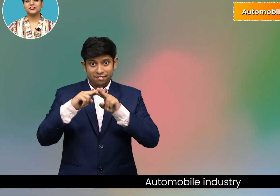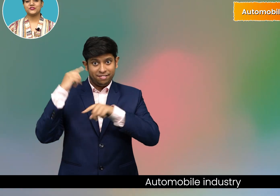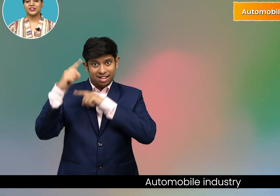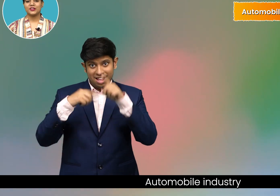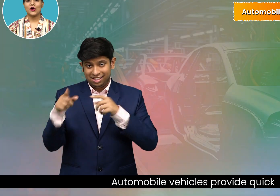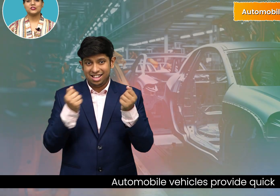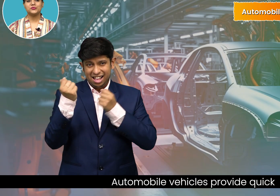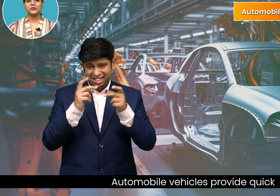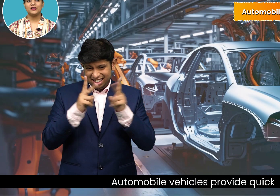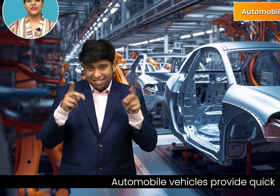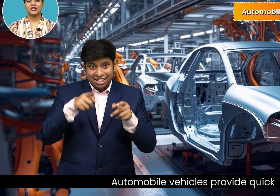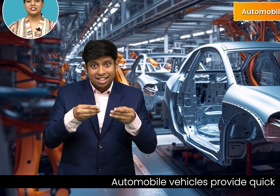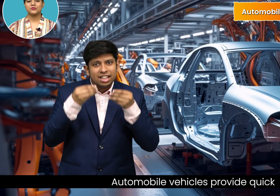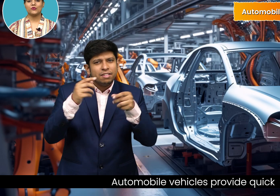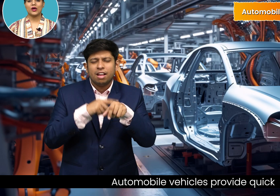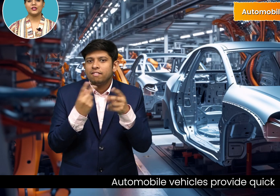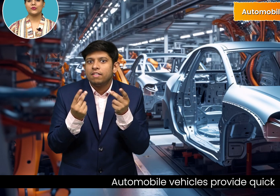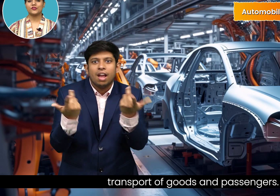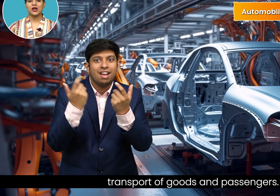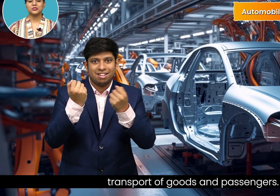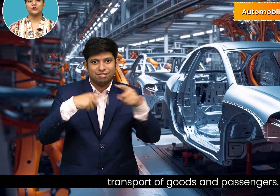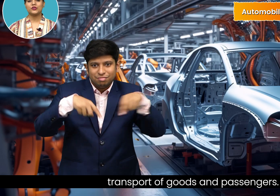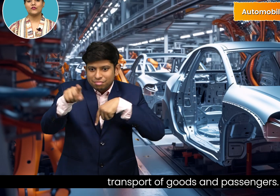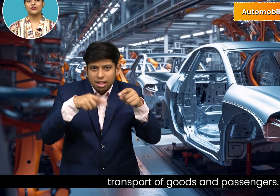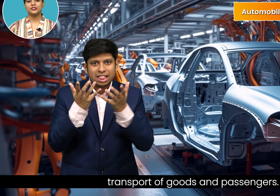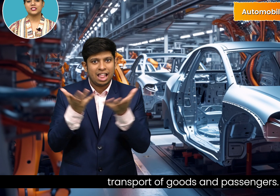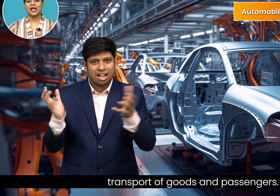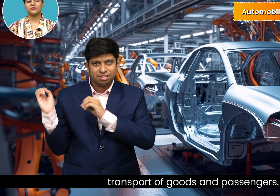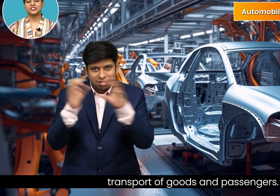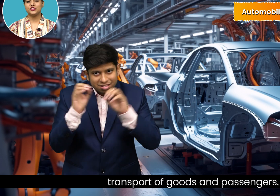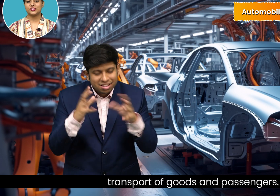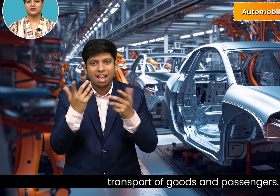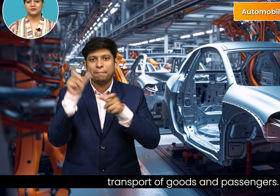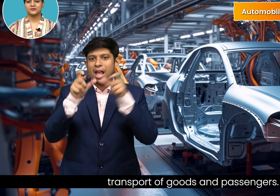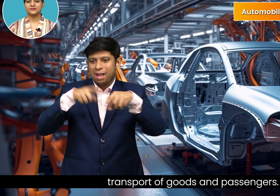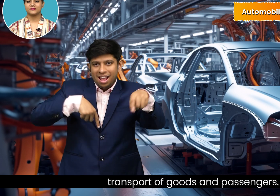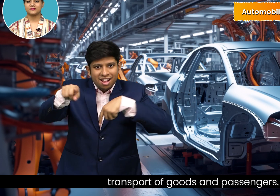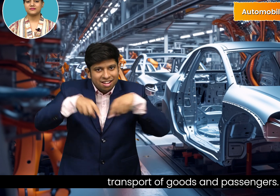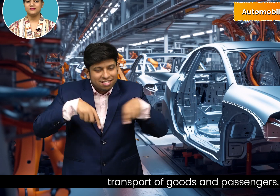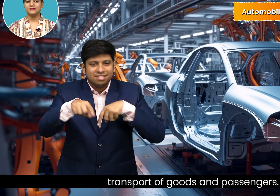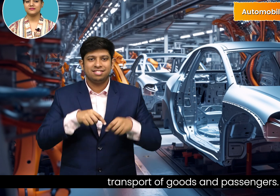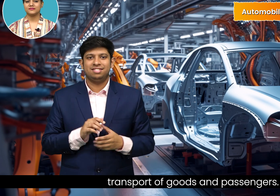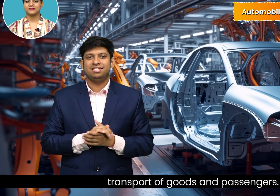Automobile industry. Automobile vehicles provide quick transport of goods and passengers.